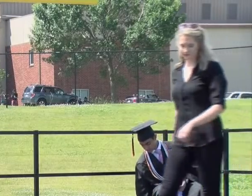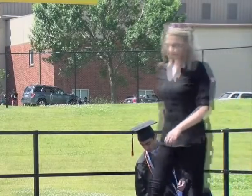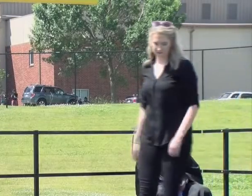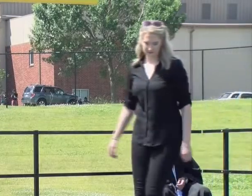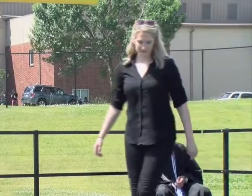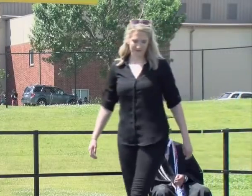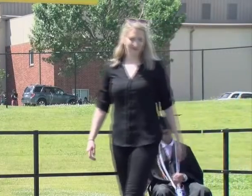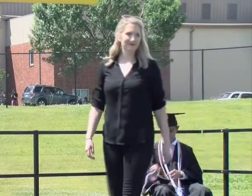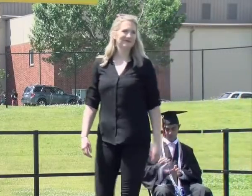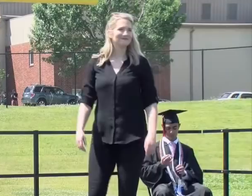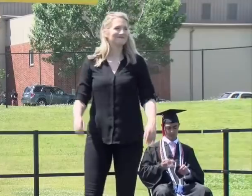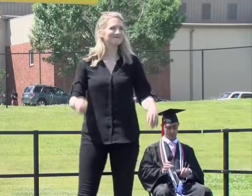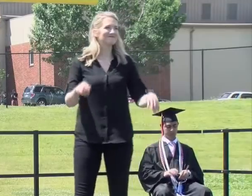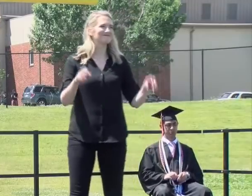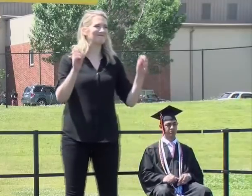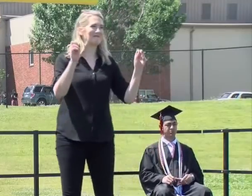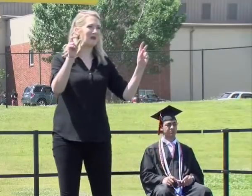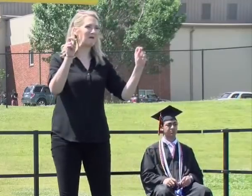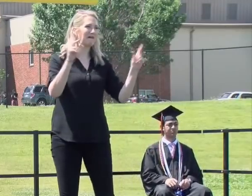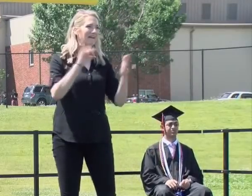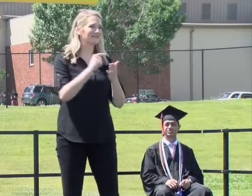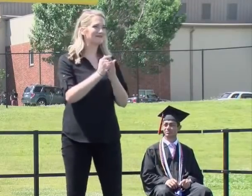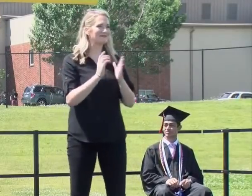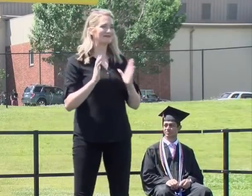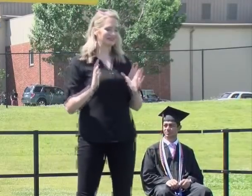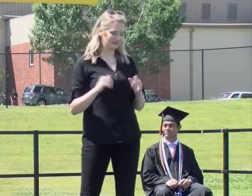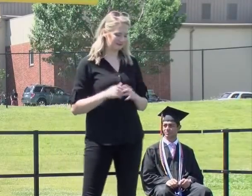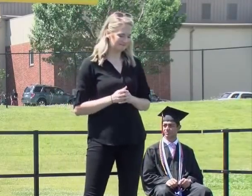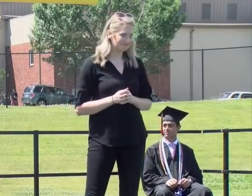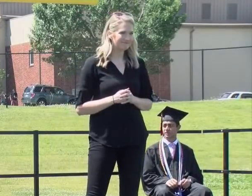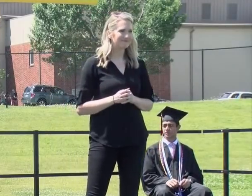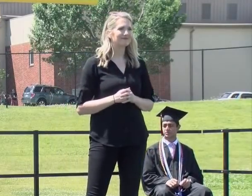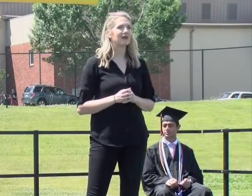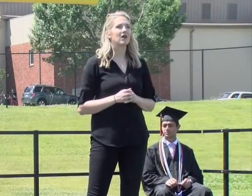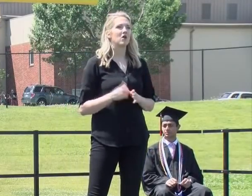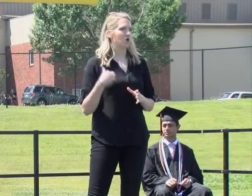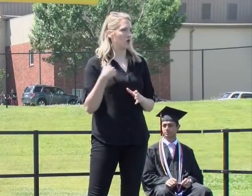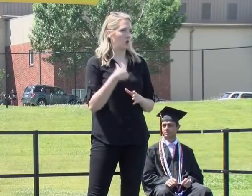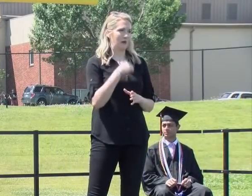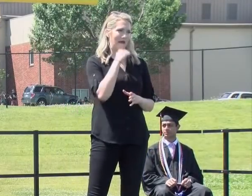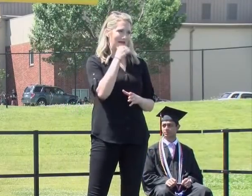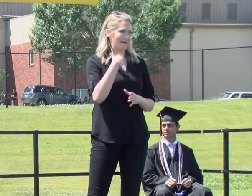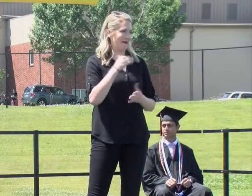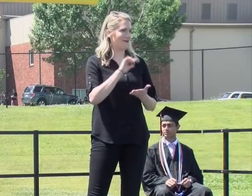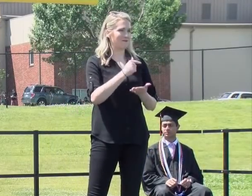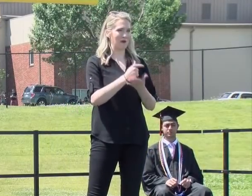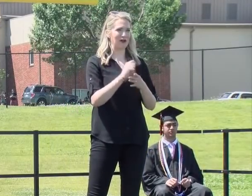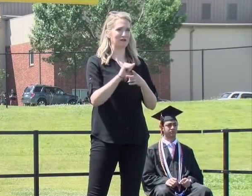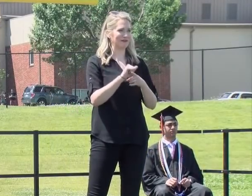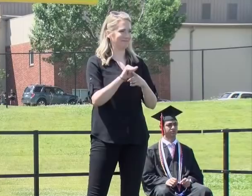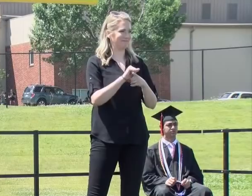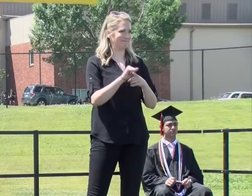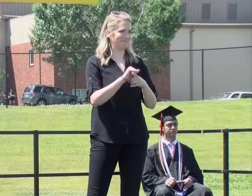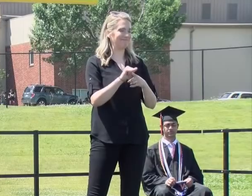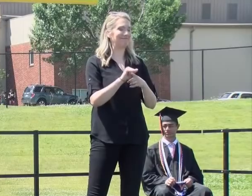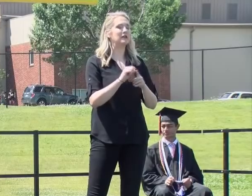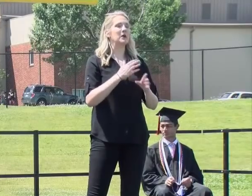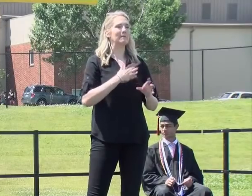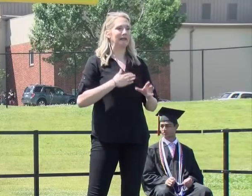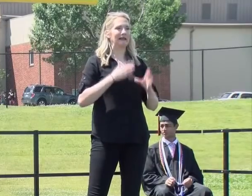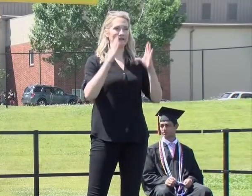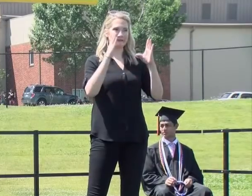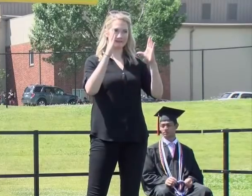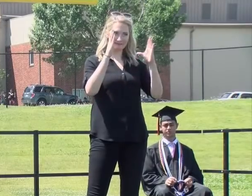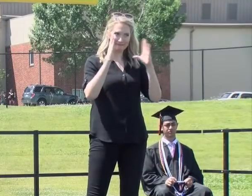All right, graduates, due to not having a commencement rehearsal, please listen closely to